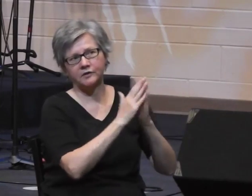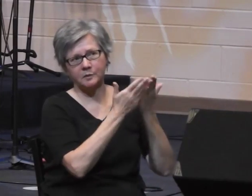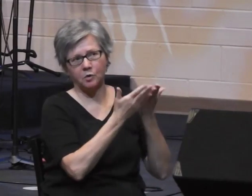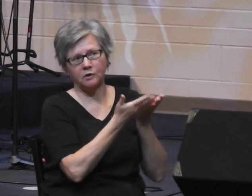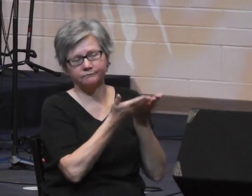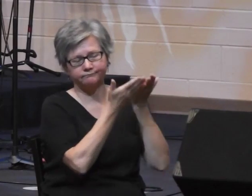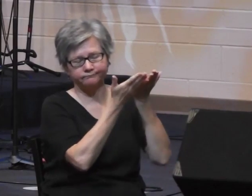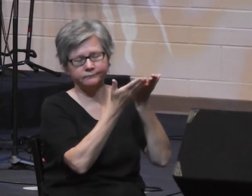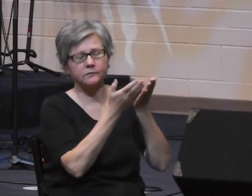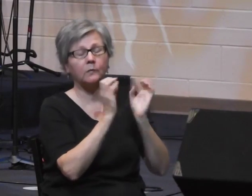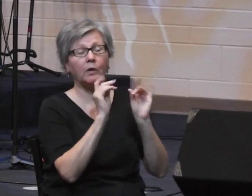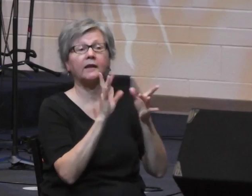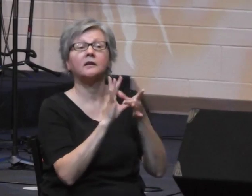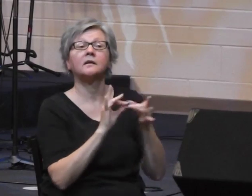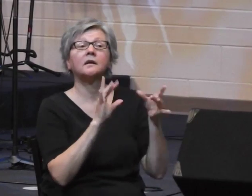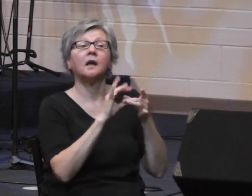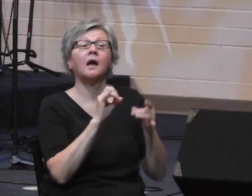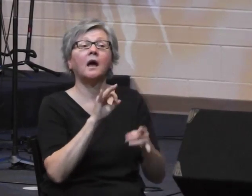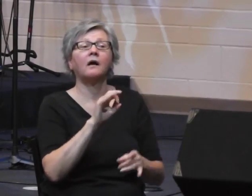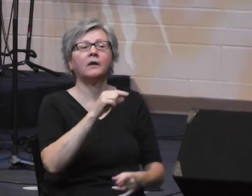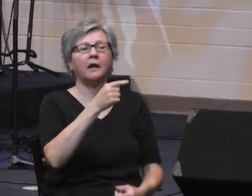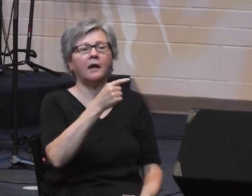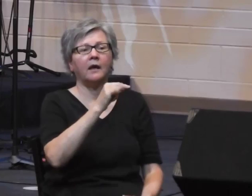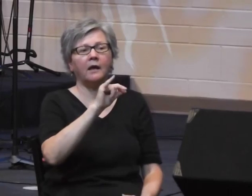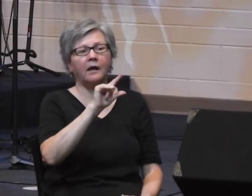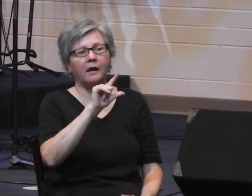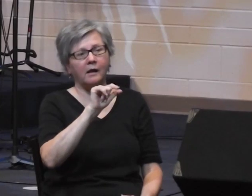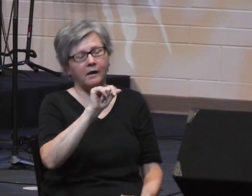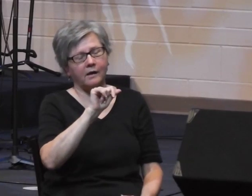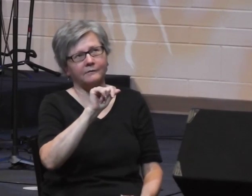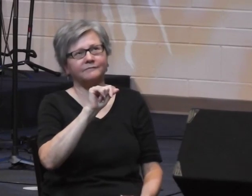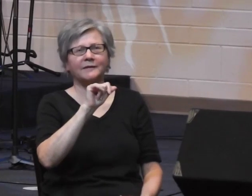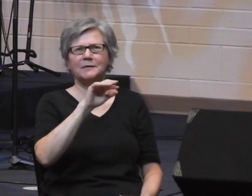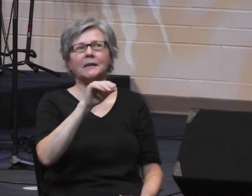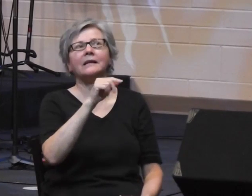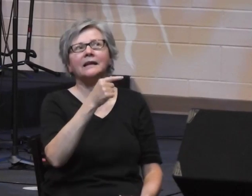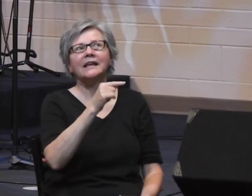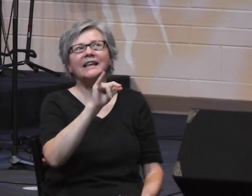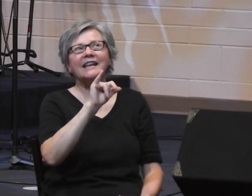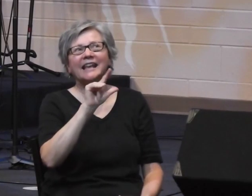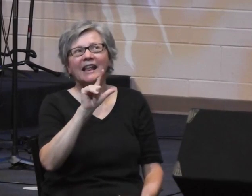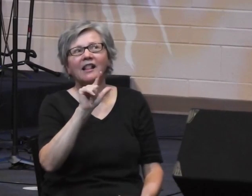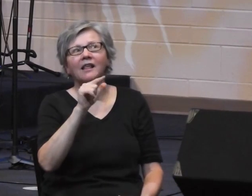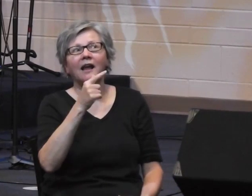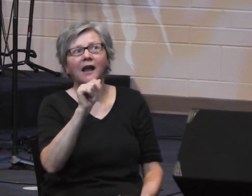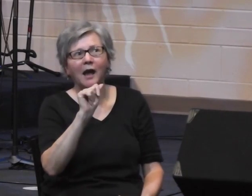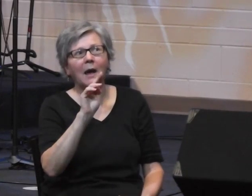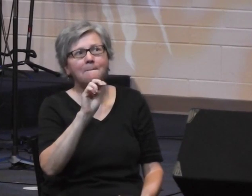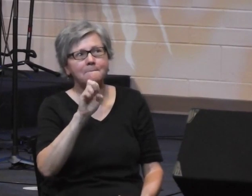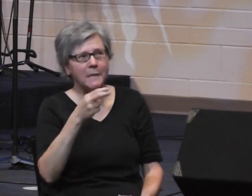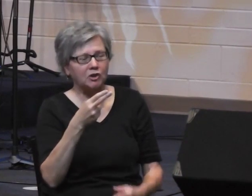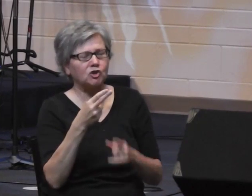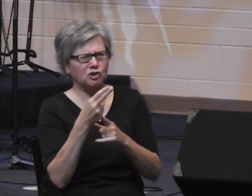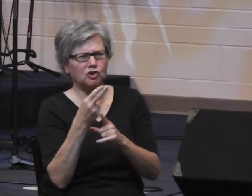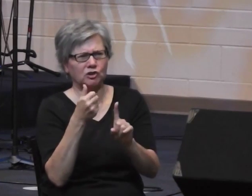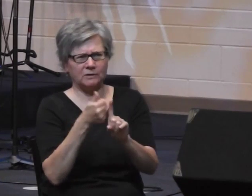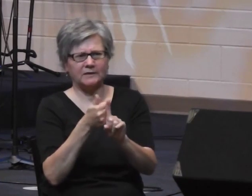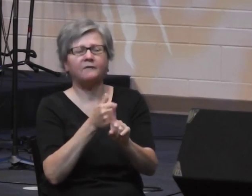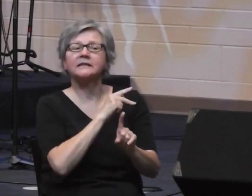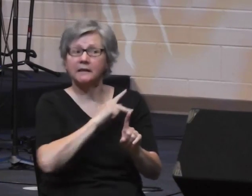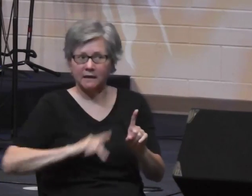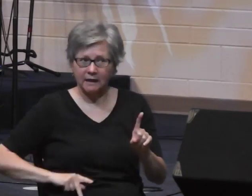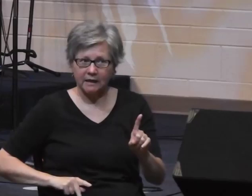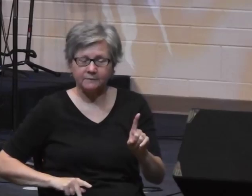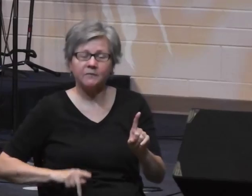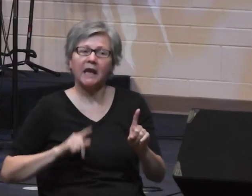the Epic of Gilgamesh, the king, Gilgamesh, is one very arrogant. He's very, very self-centered and likes to point out how great